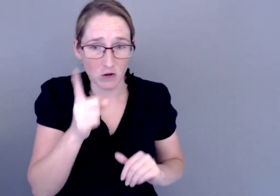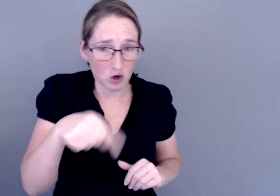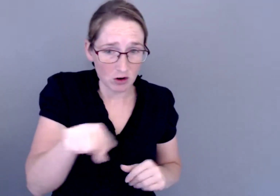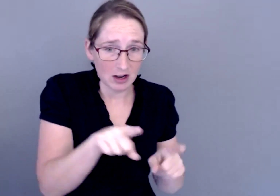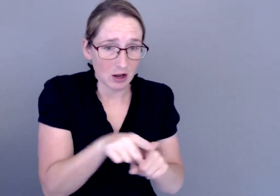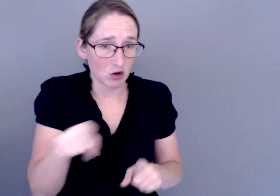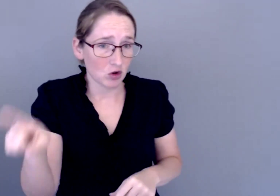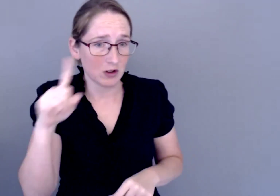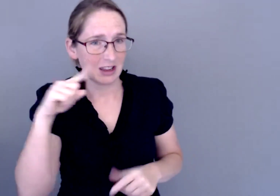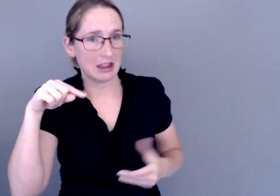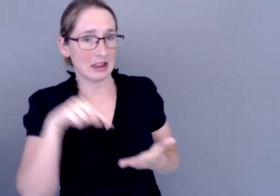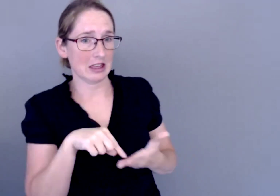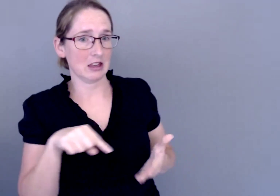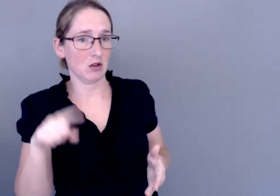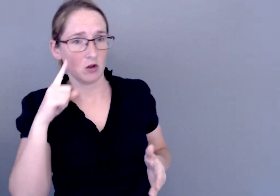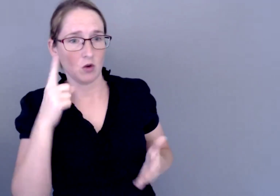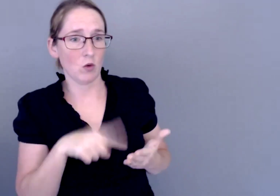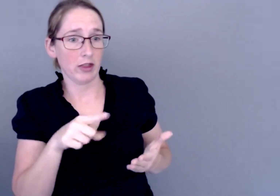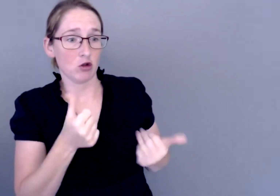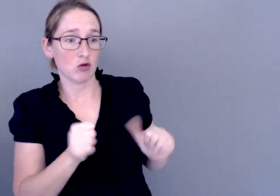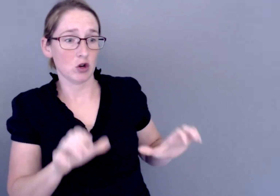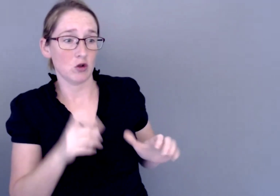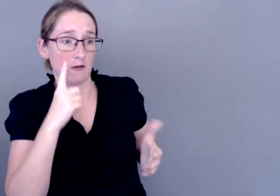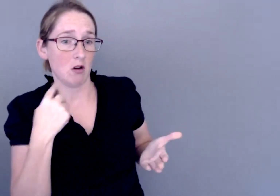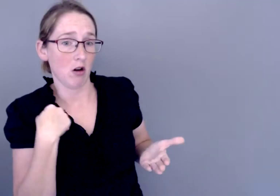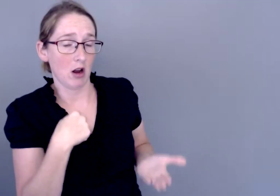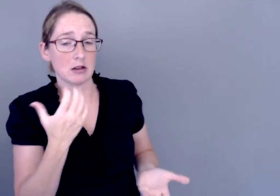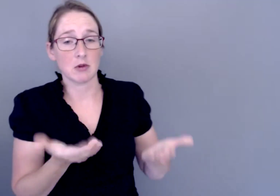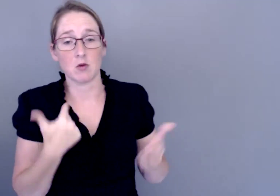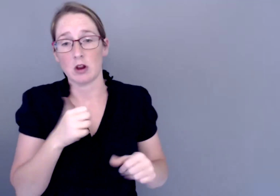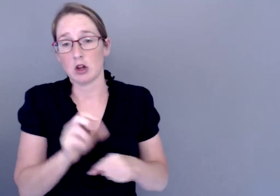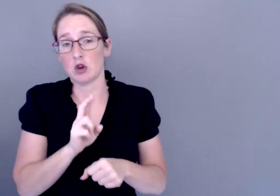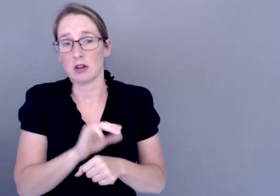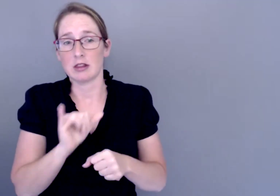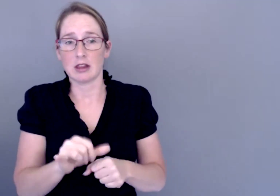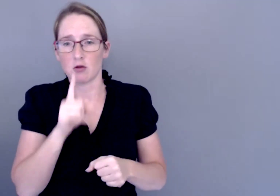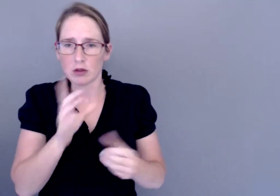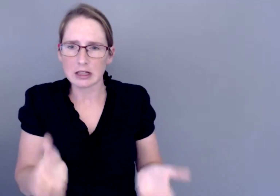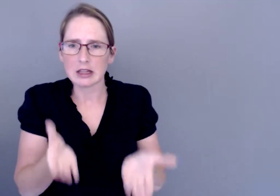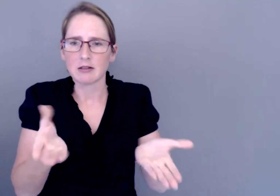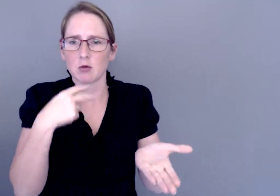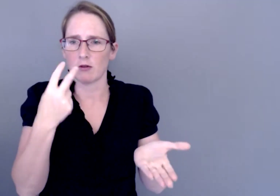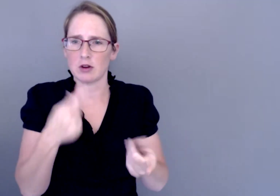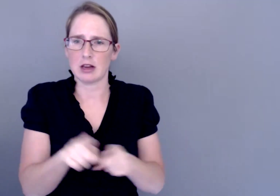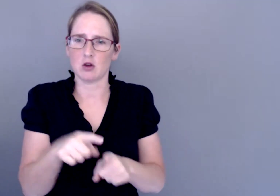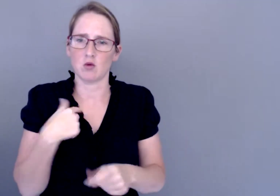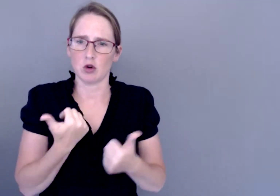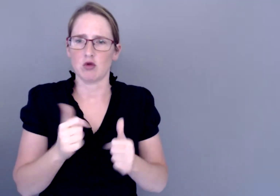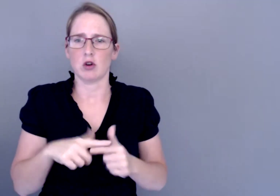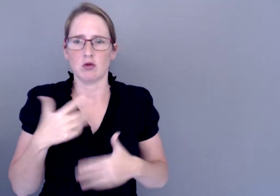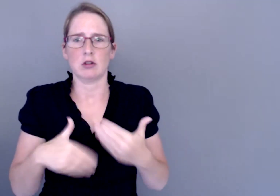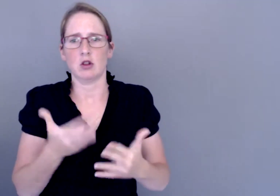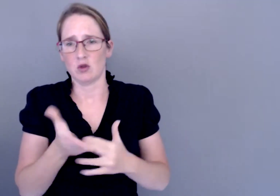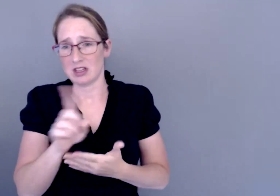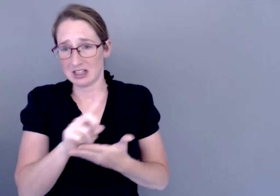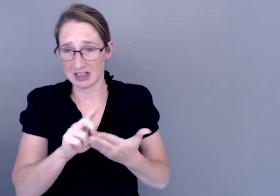you're hearing, this is what ODHS is trying to do, for us to maybe be able to use that and lift up your voice as we're trying to, you know, move through these